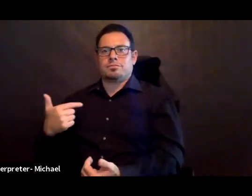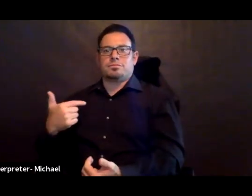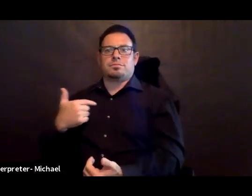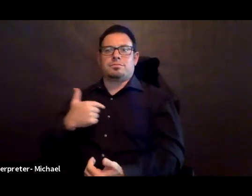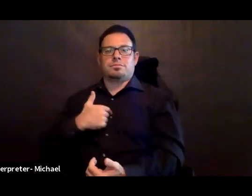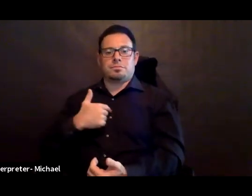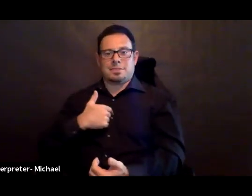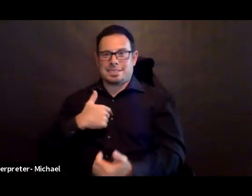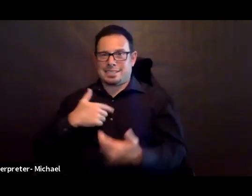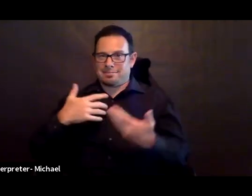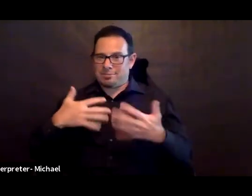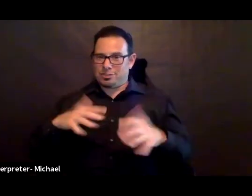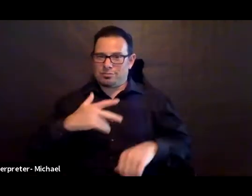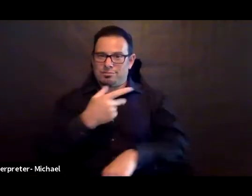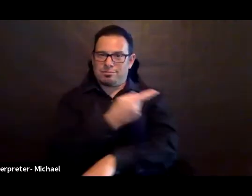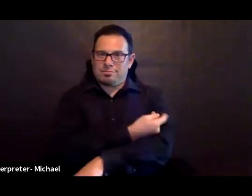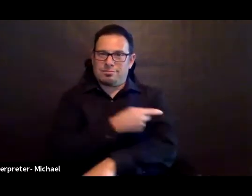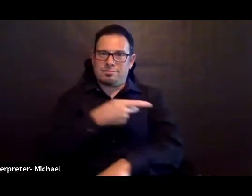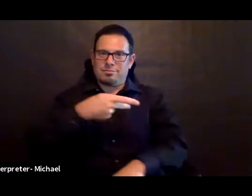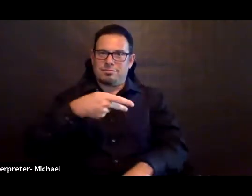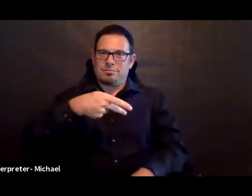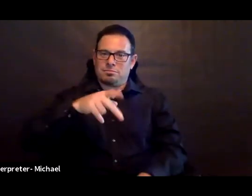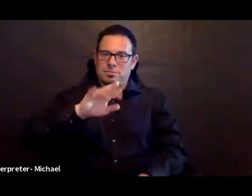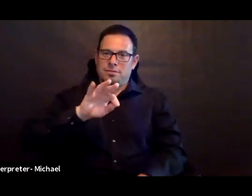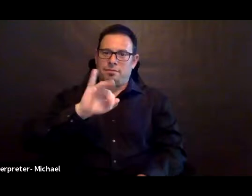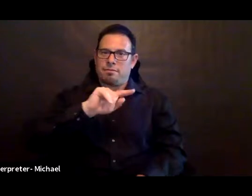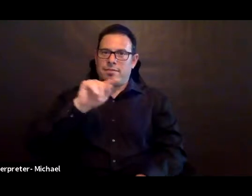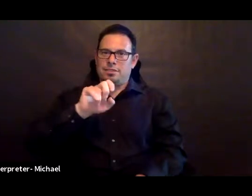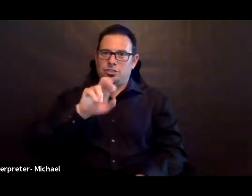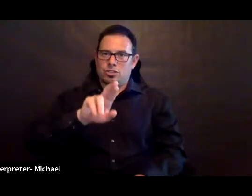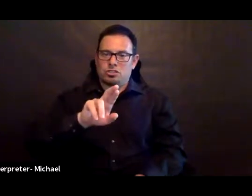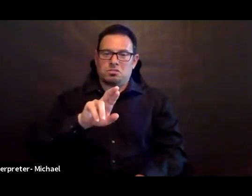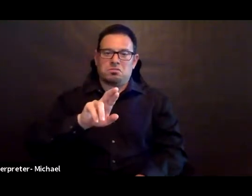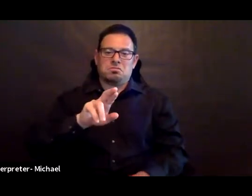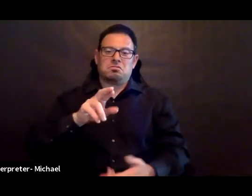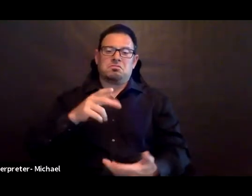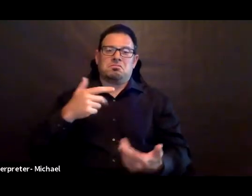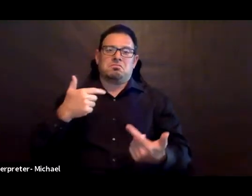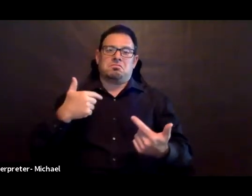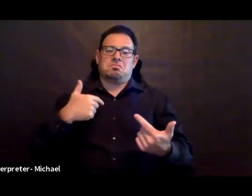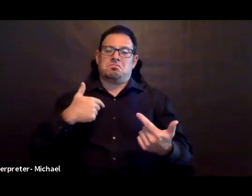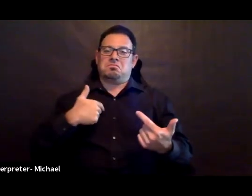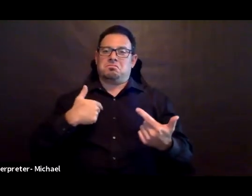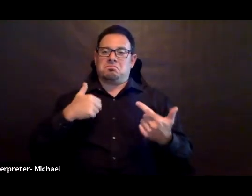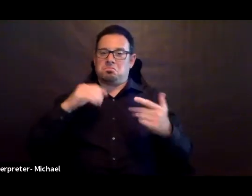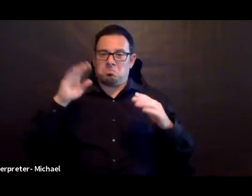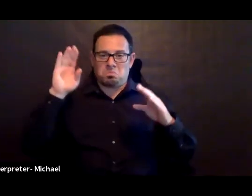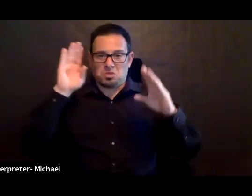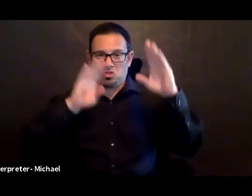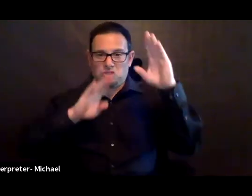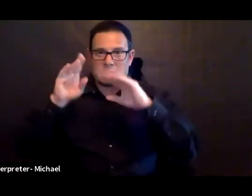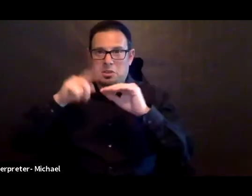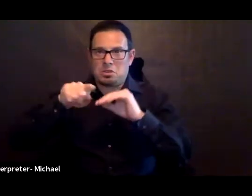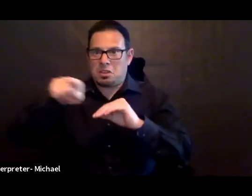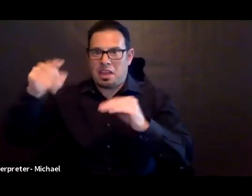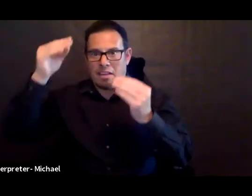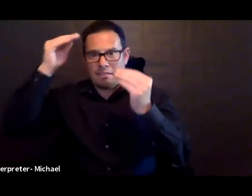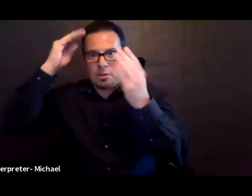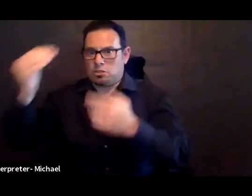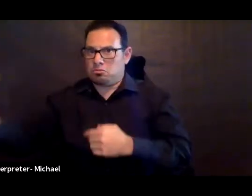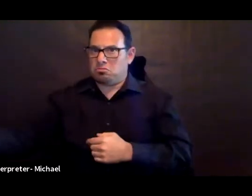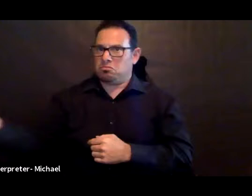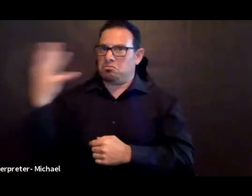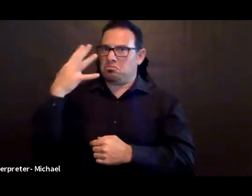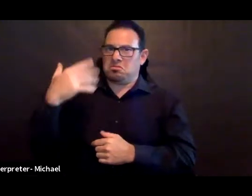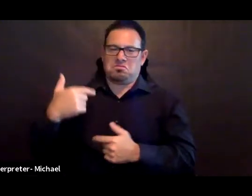losing sleep over that information at this point. I'm grateful for the fact that we are continuing to